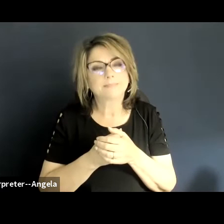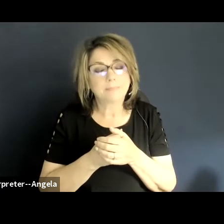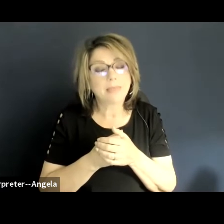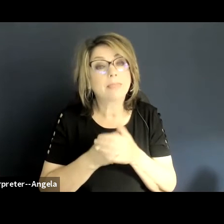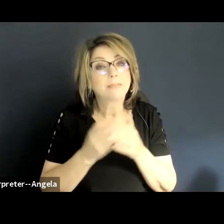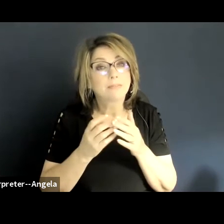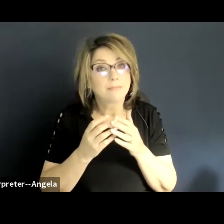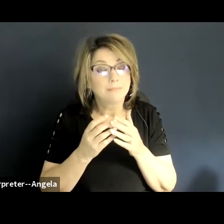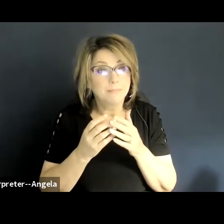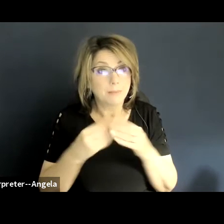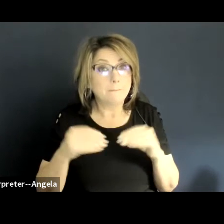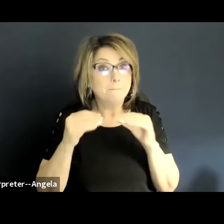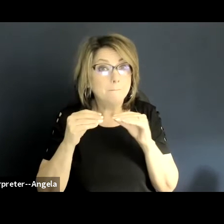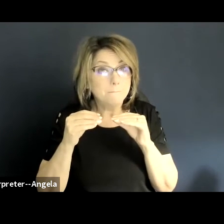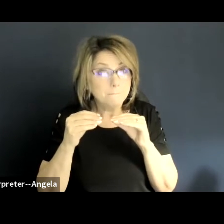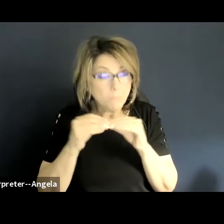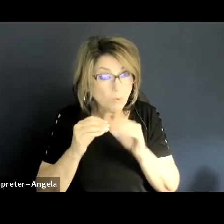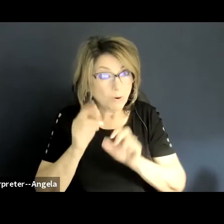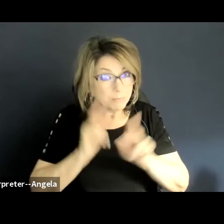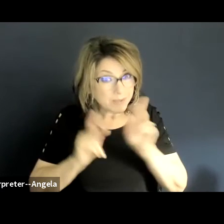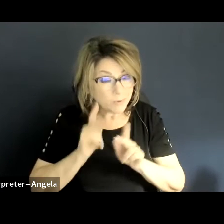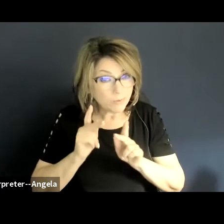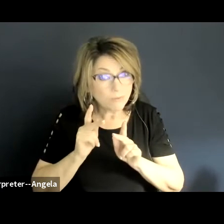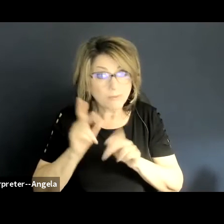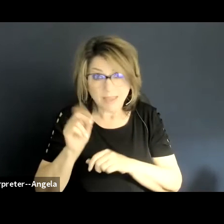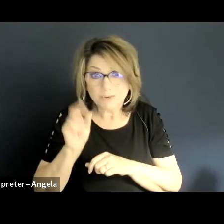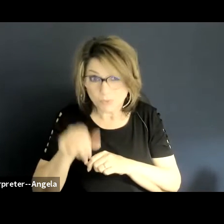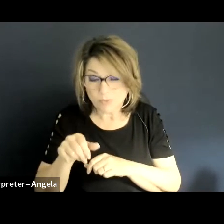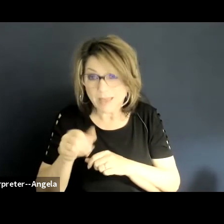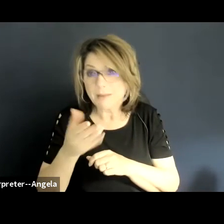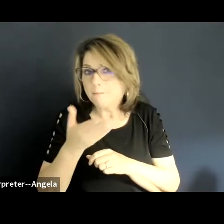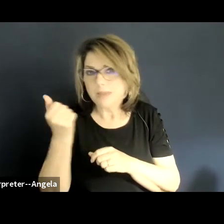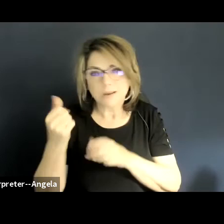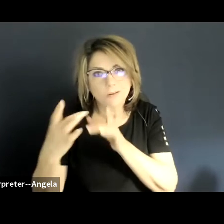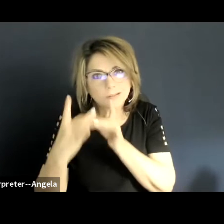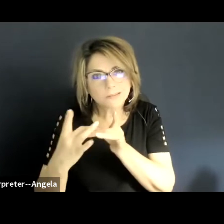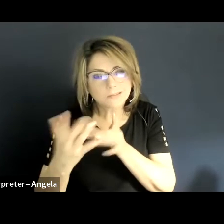more of you that do it, the better engaged